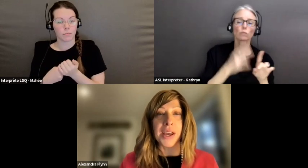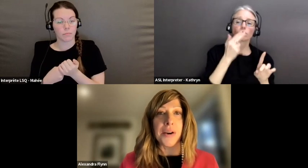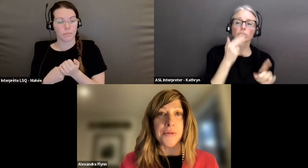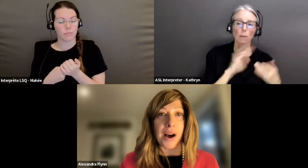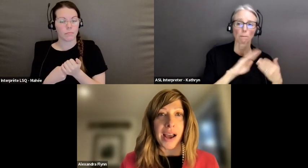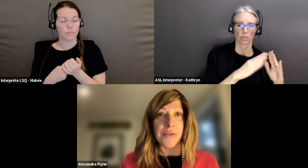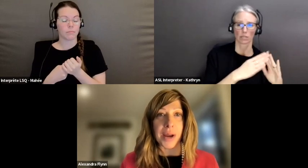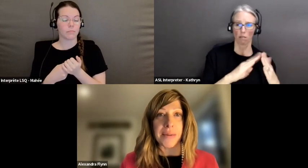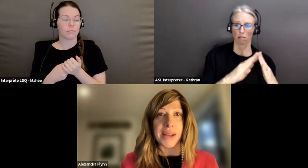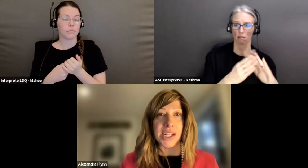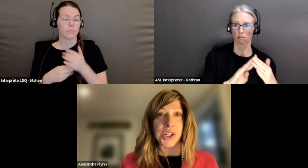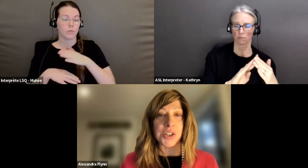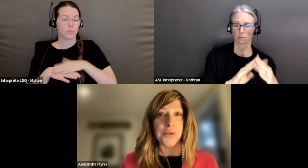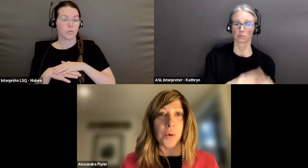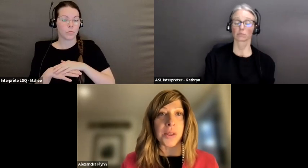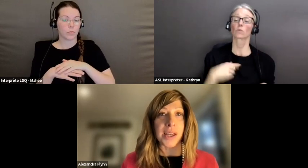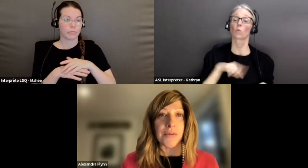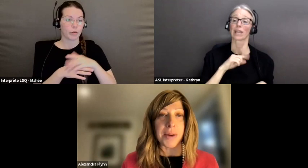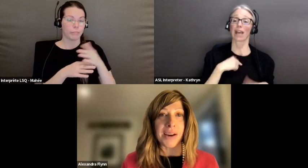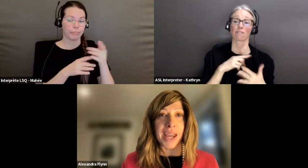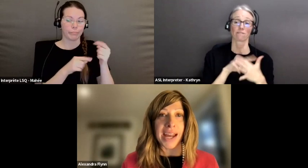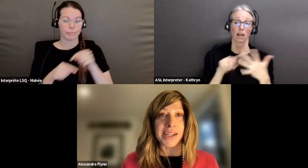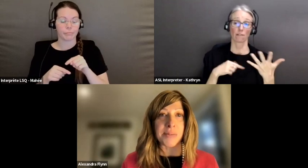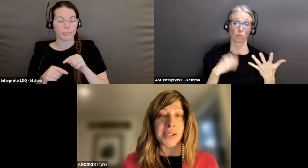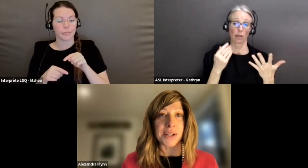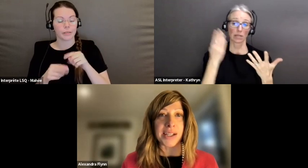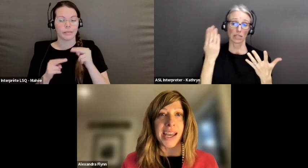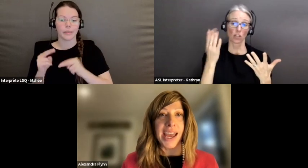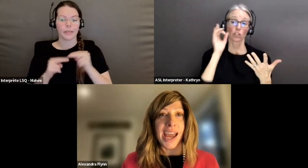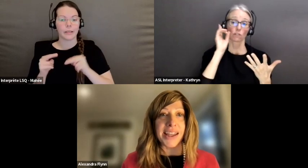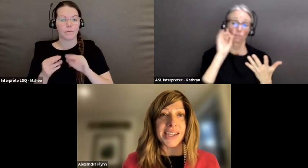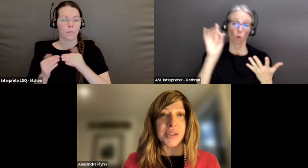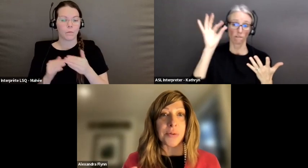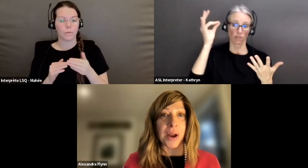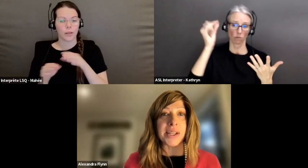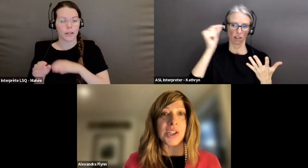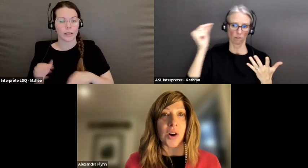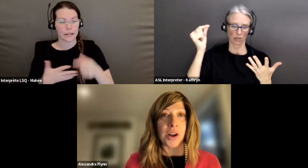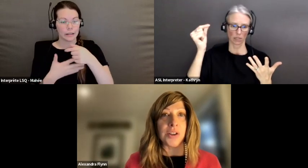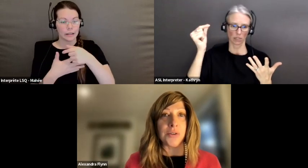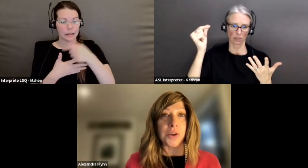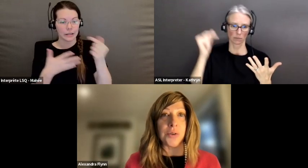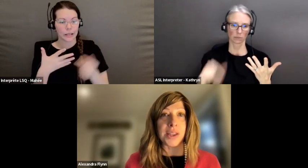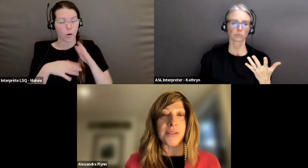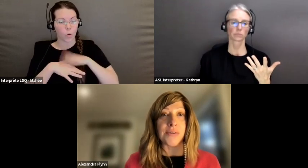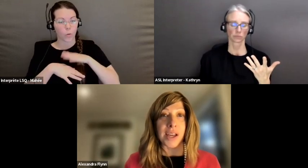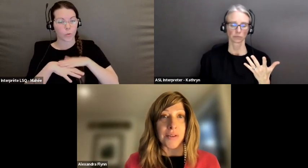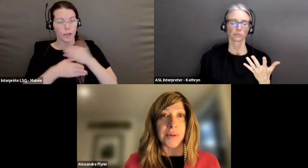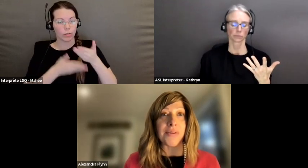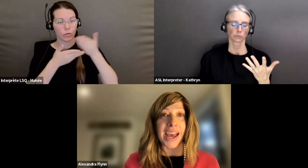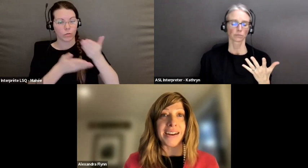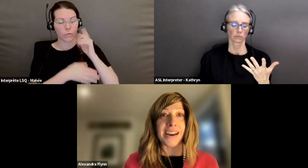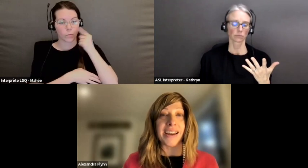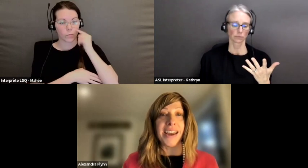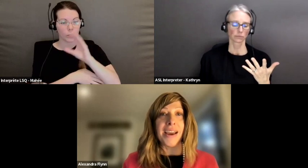have five recommendations for the Government of Canada specifically. And this is premised on the view that the Government